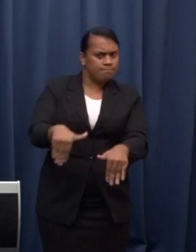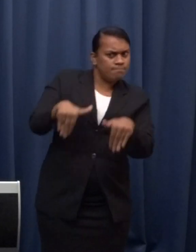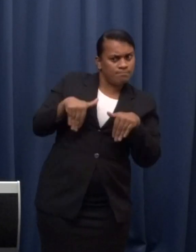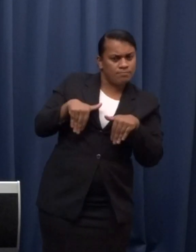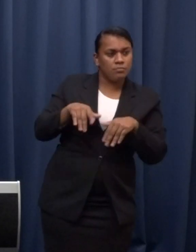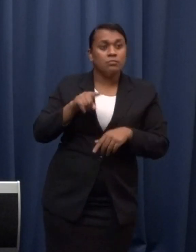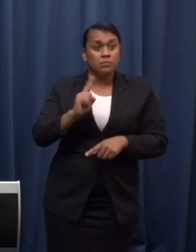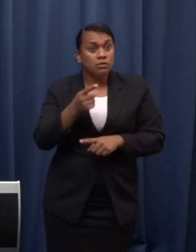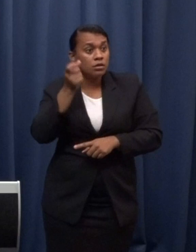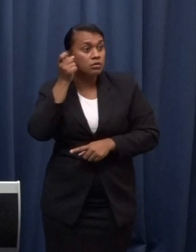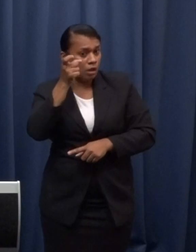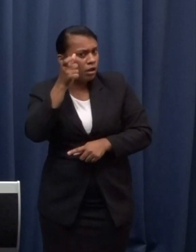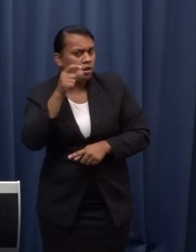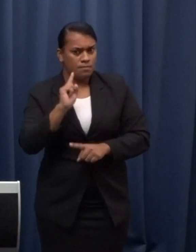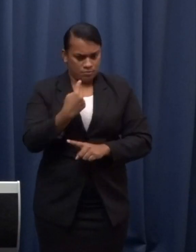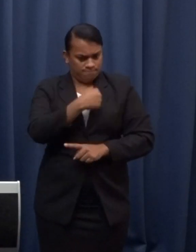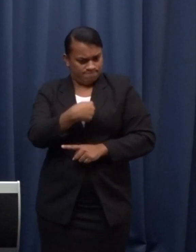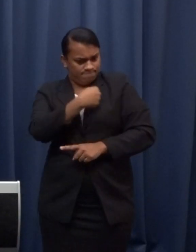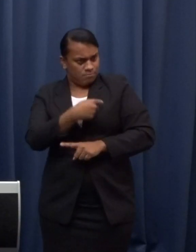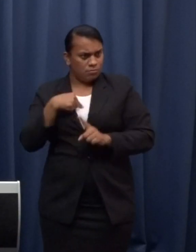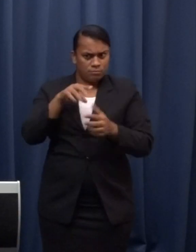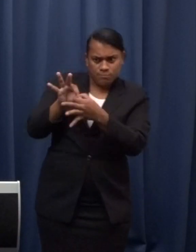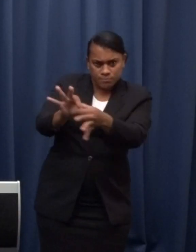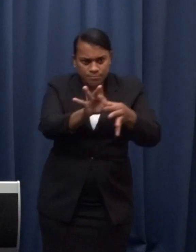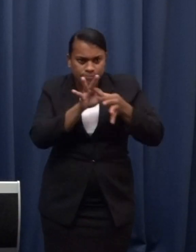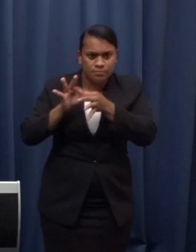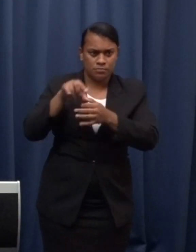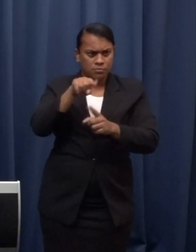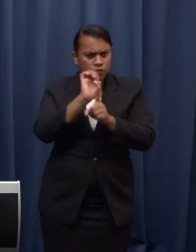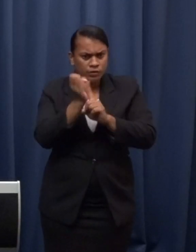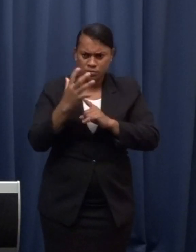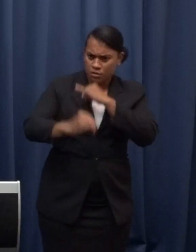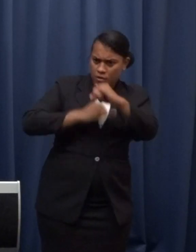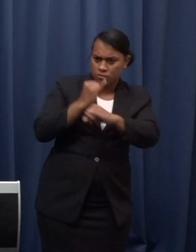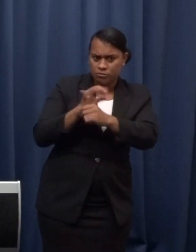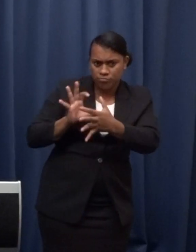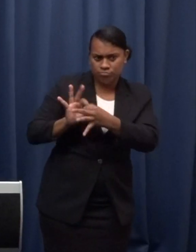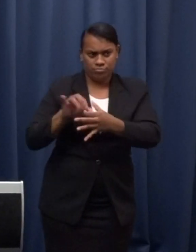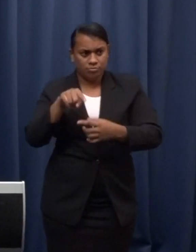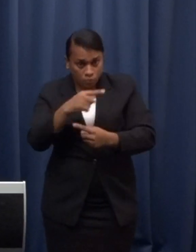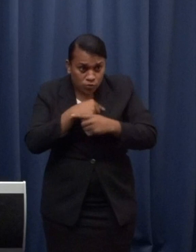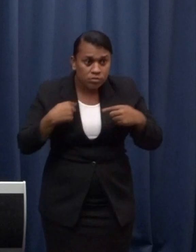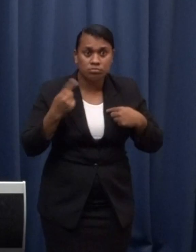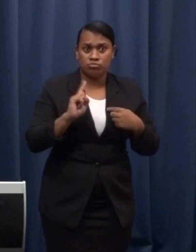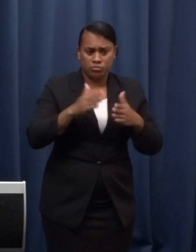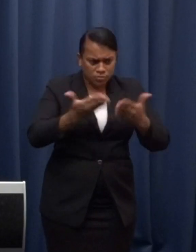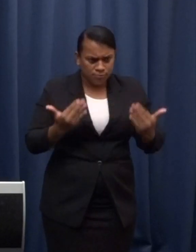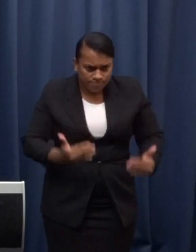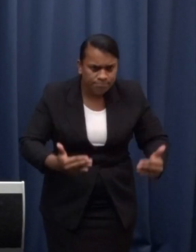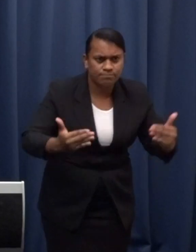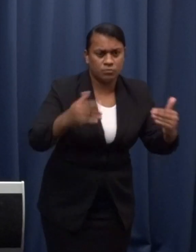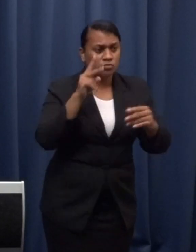care and camaraderie that bind us together as a society. We are heading into a difficult period,